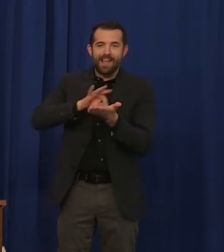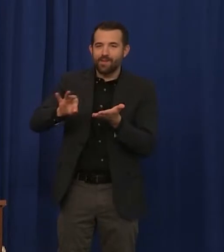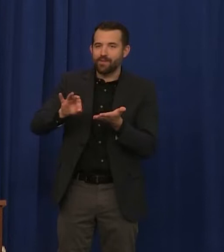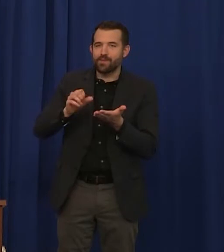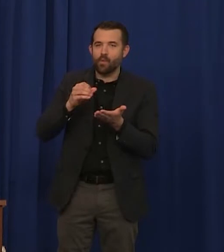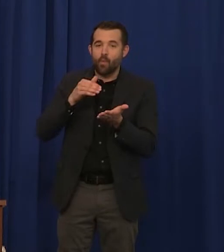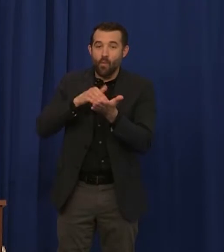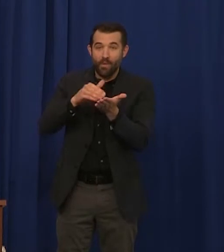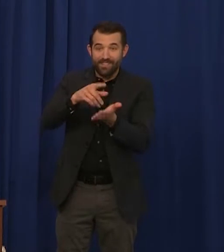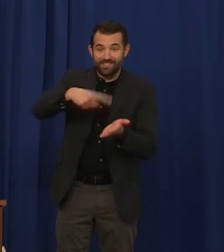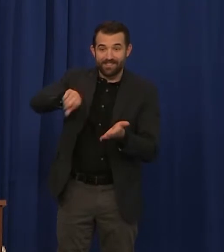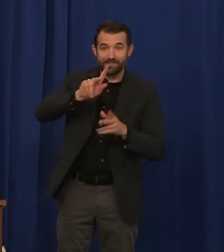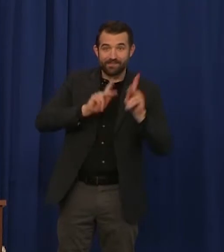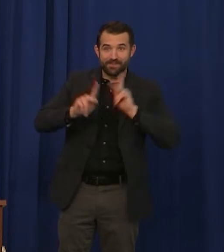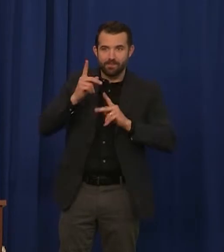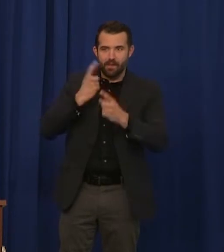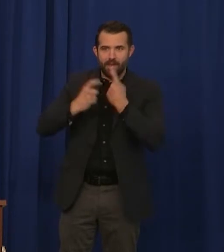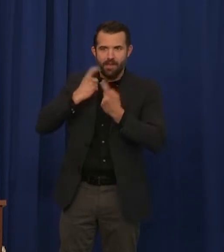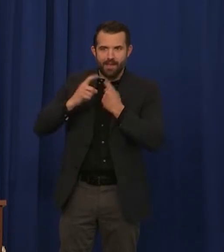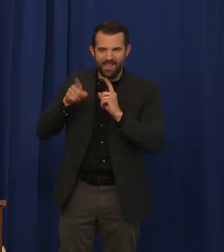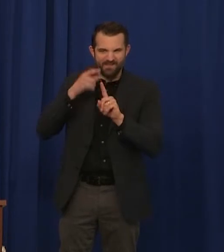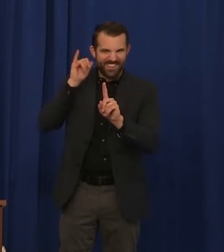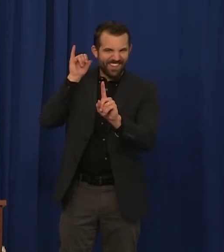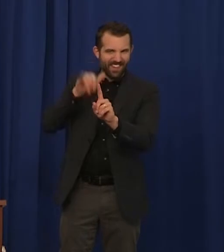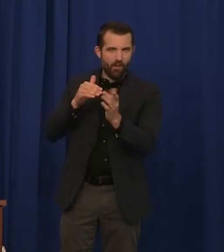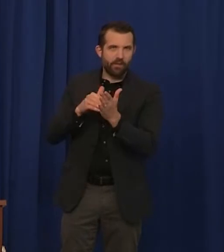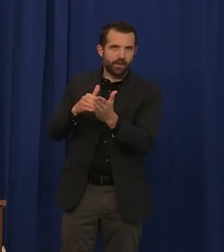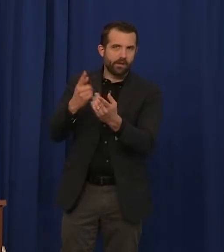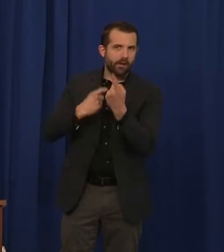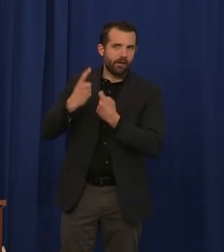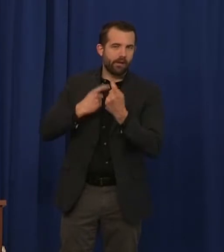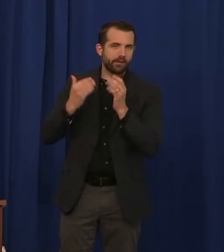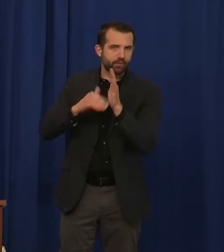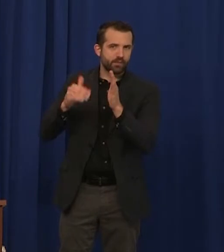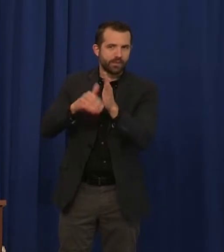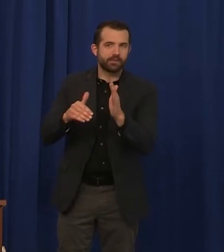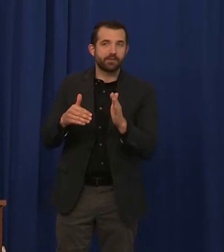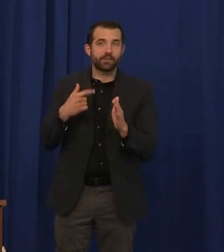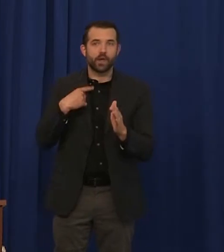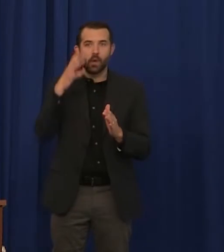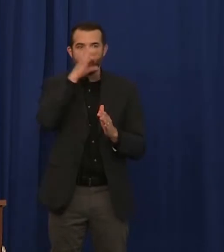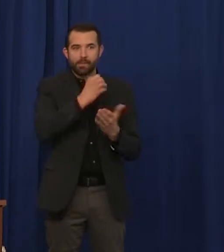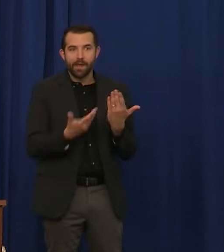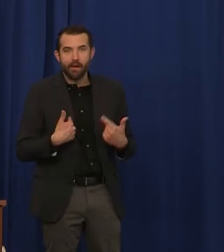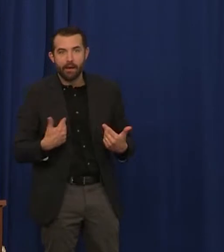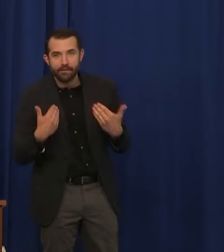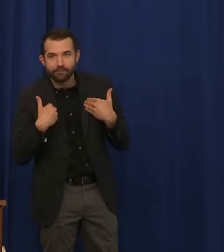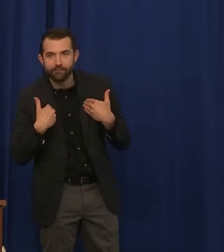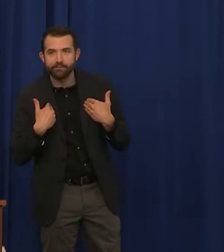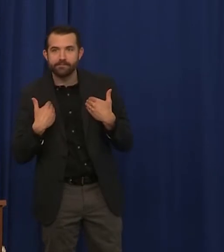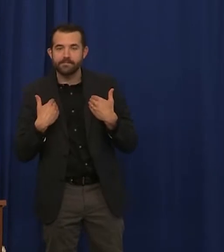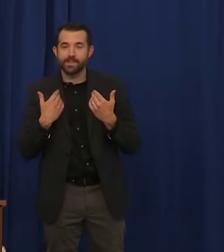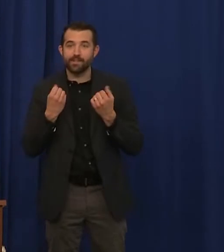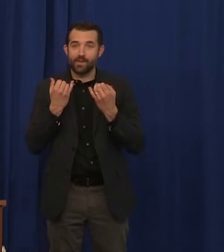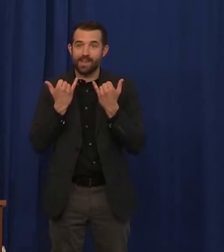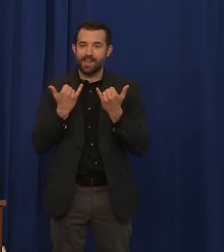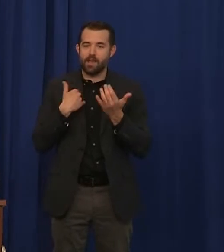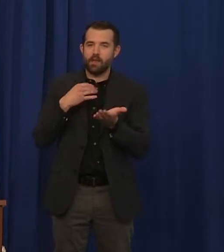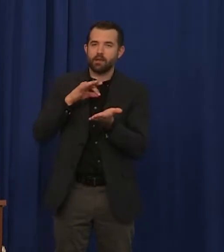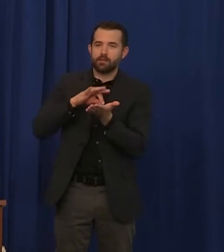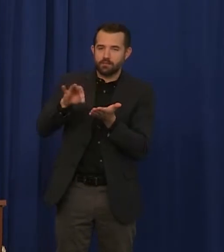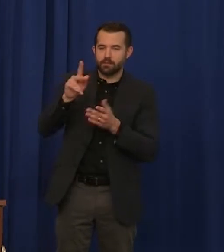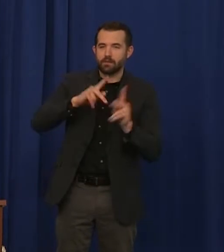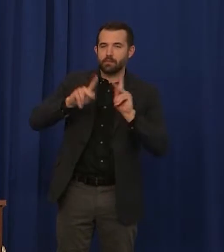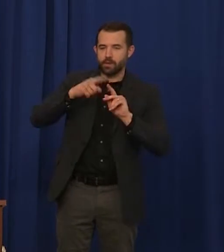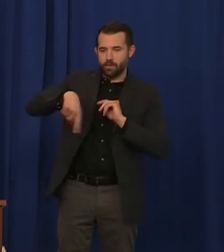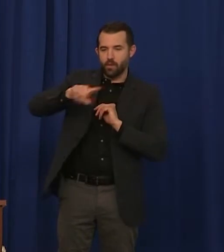but now will be. So we do anticipate seeing more cases, but they'll be in this probable definition.